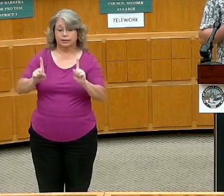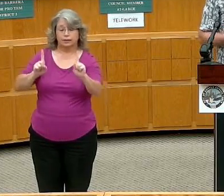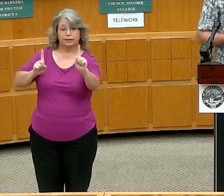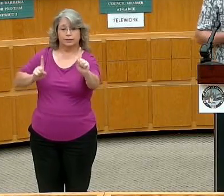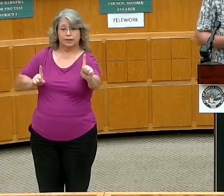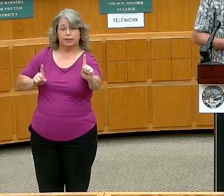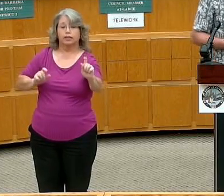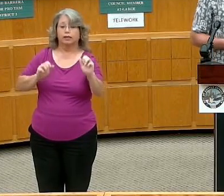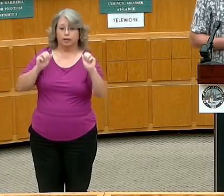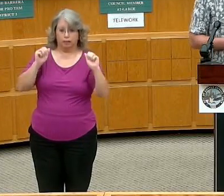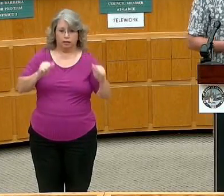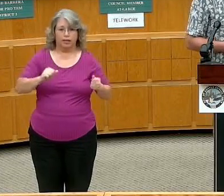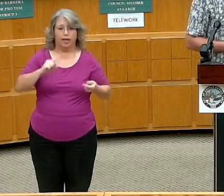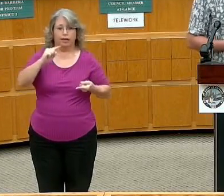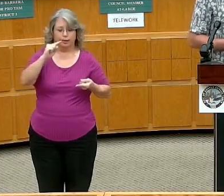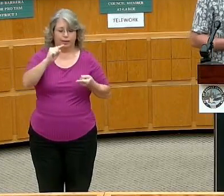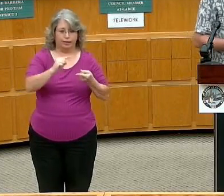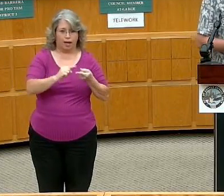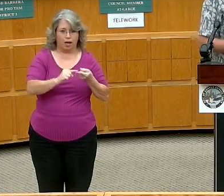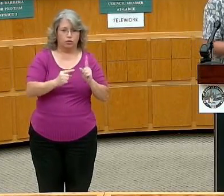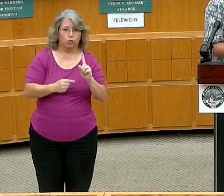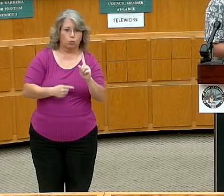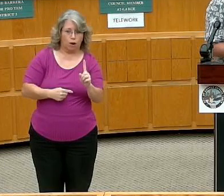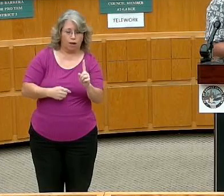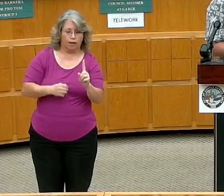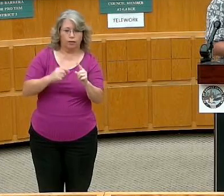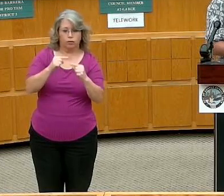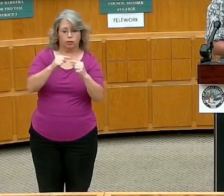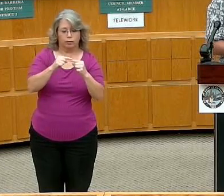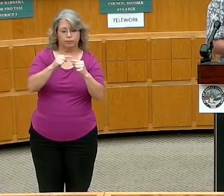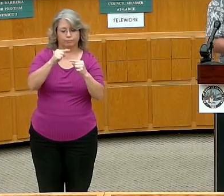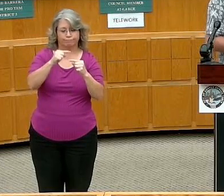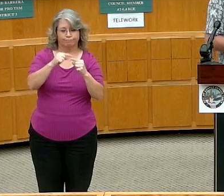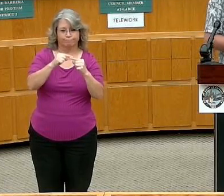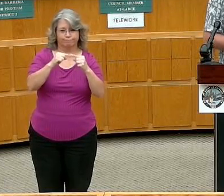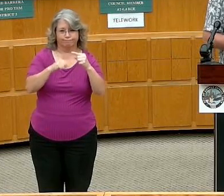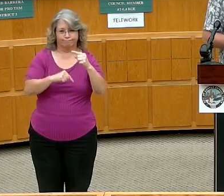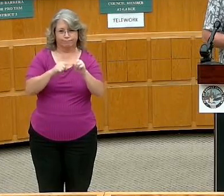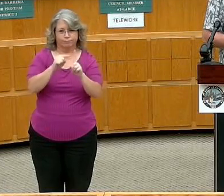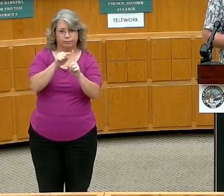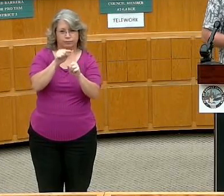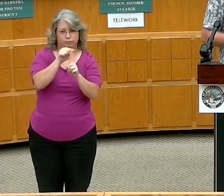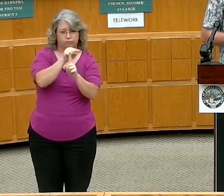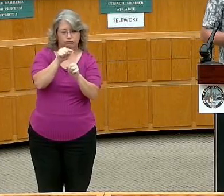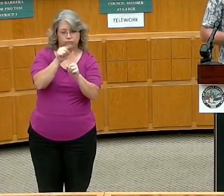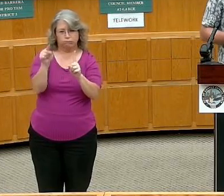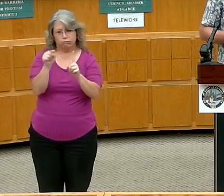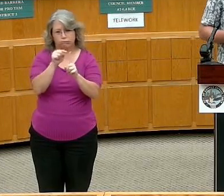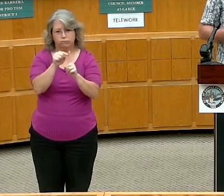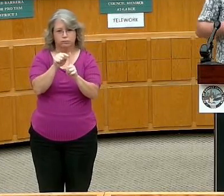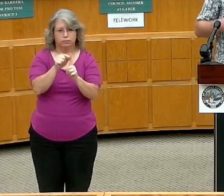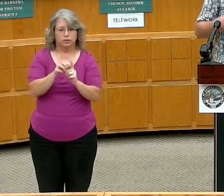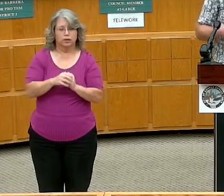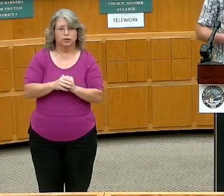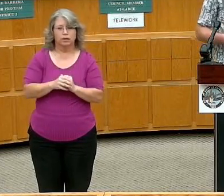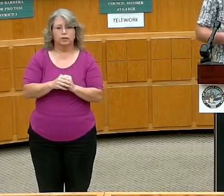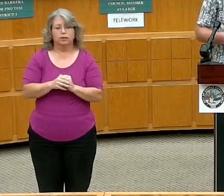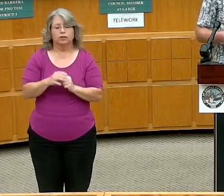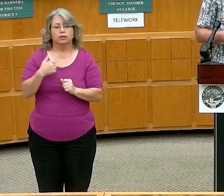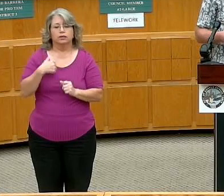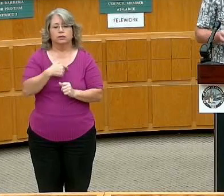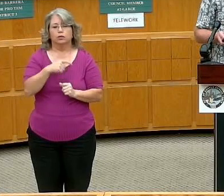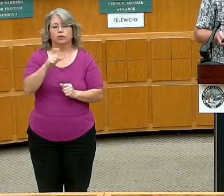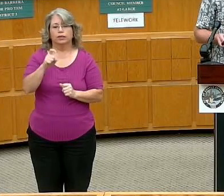or minus 1. So we need to be more certain about what's going to happen in the future. Right